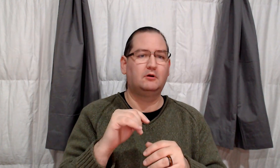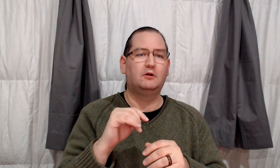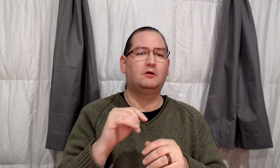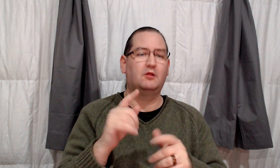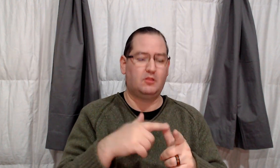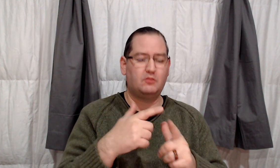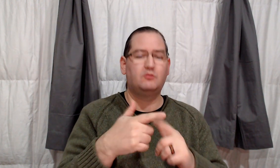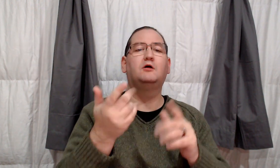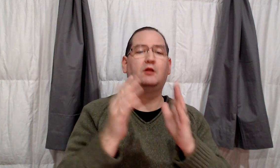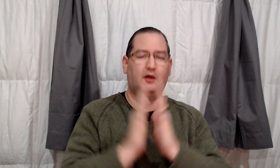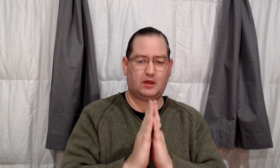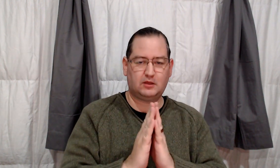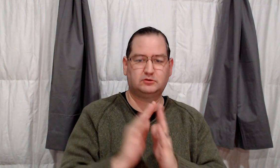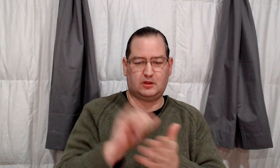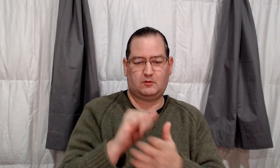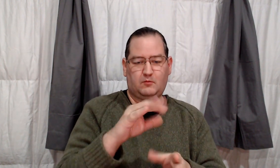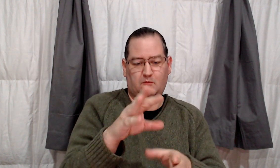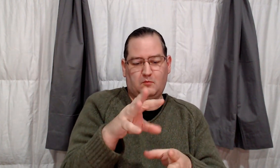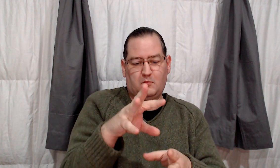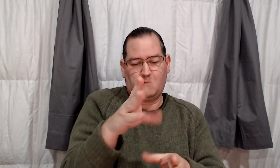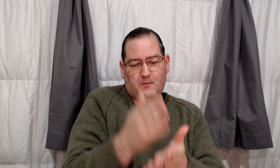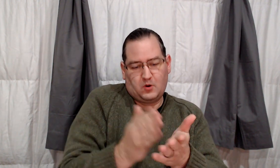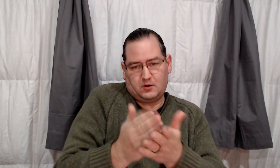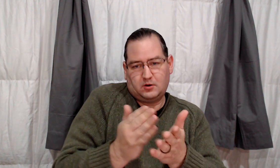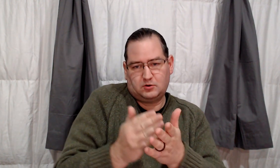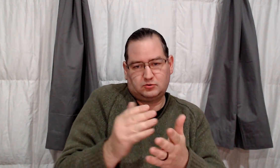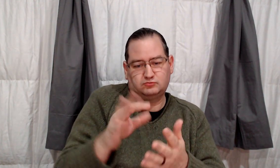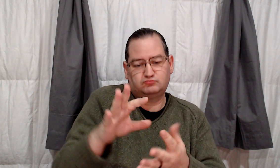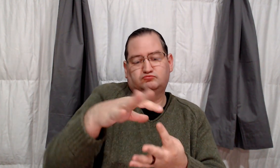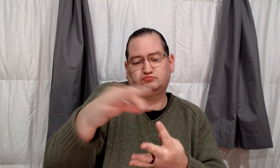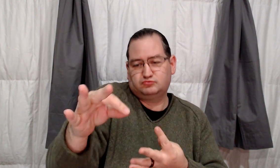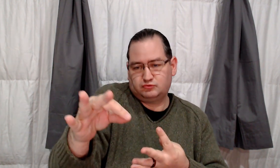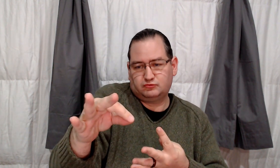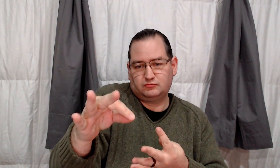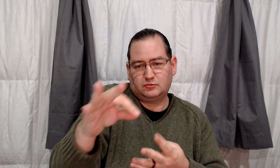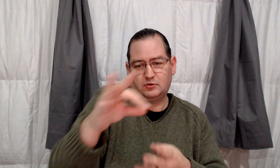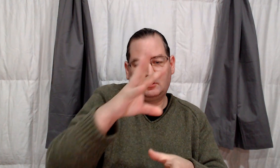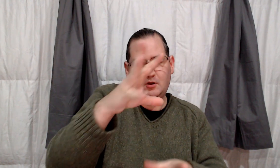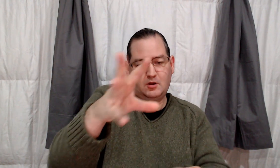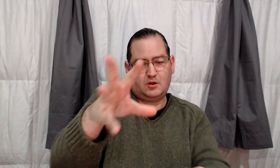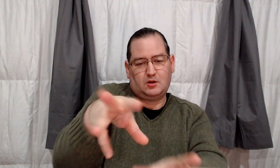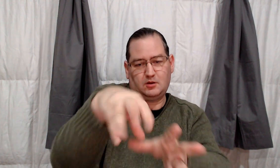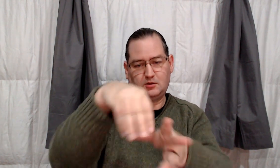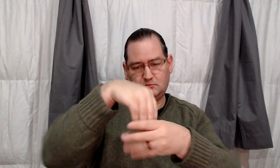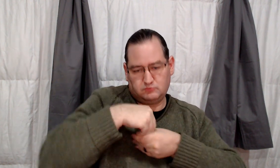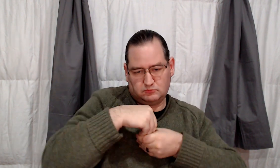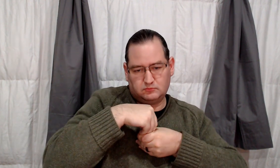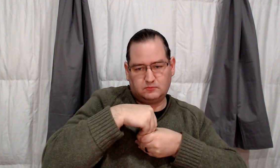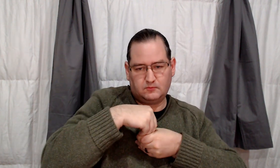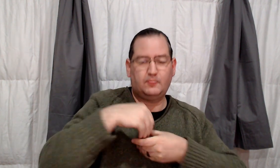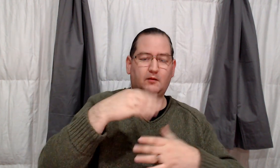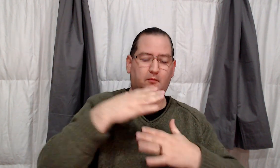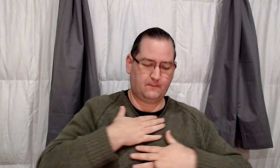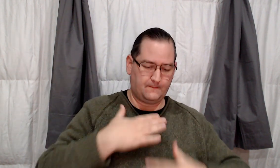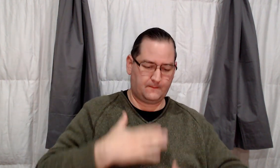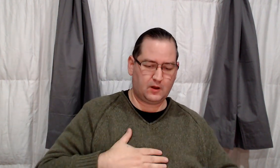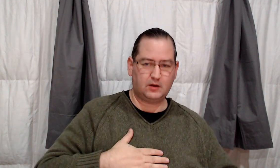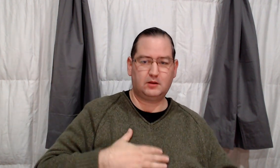that new choice and integrate it into your body and your mind at a molecular,